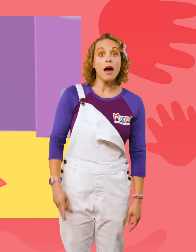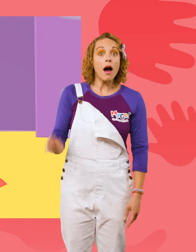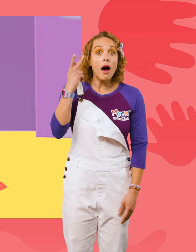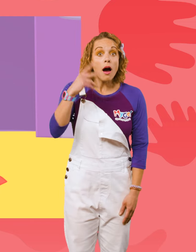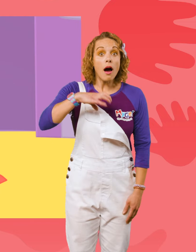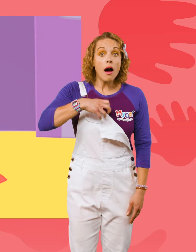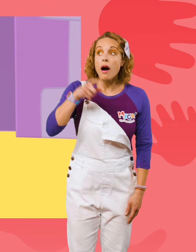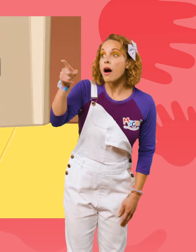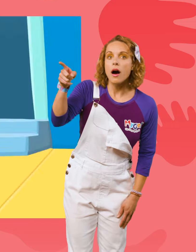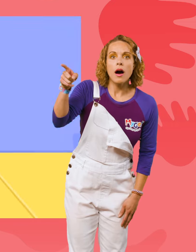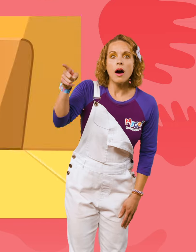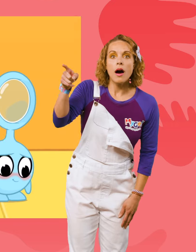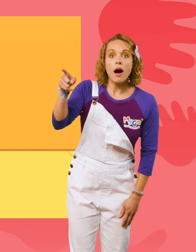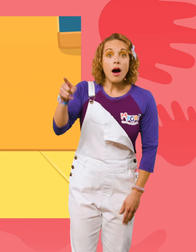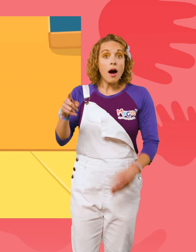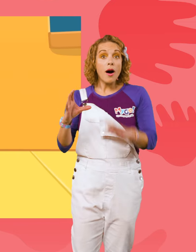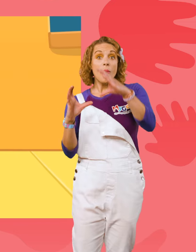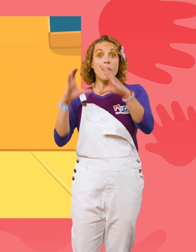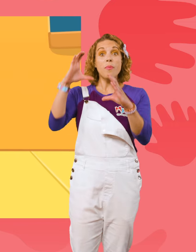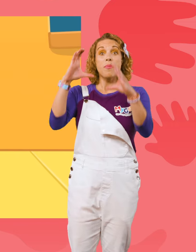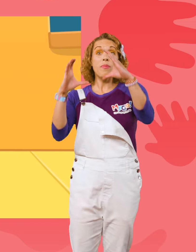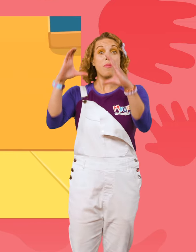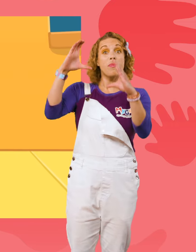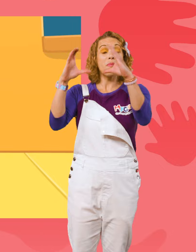Look, Morphle, it's Boba.